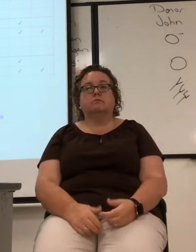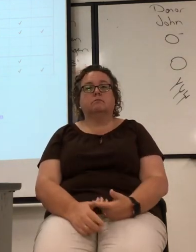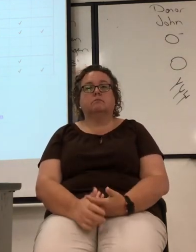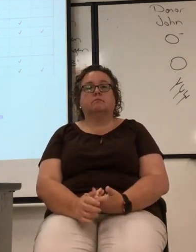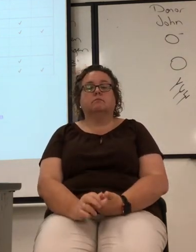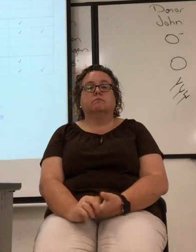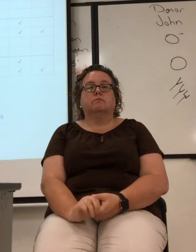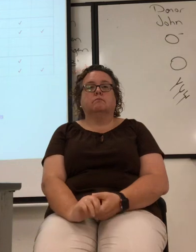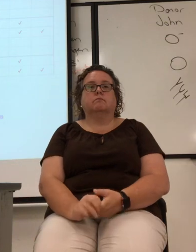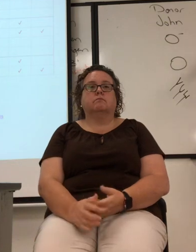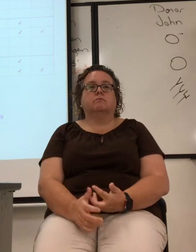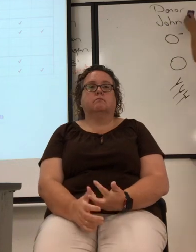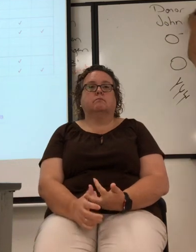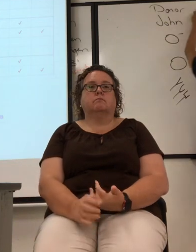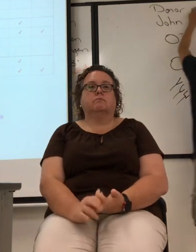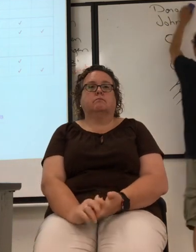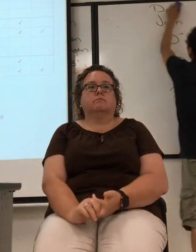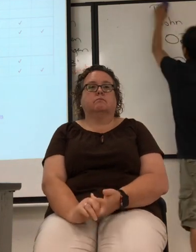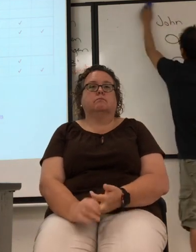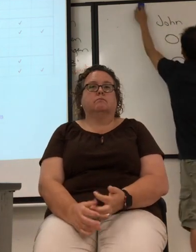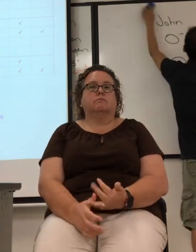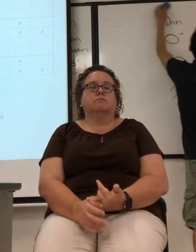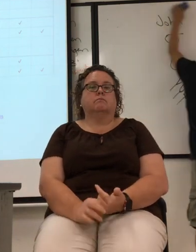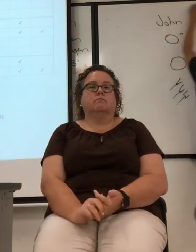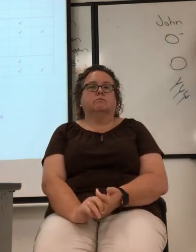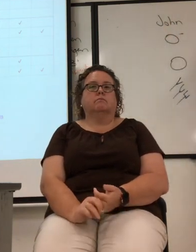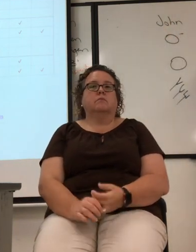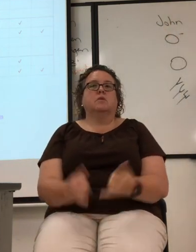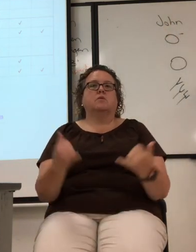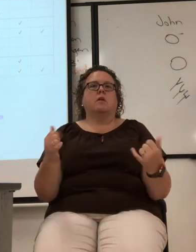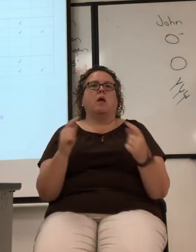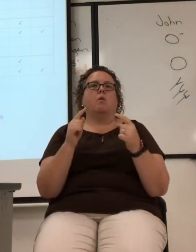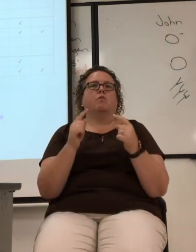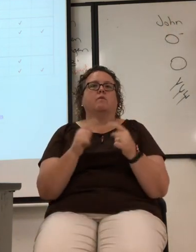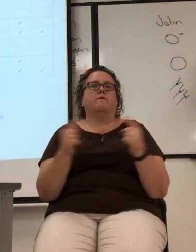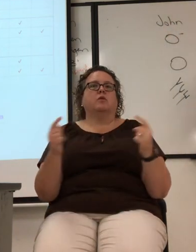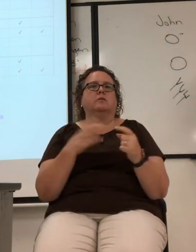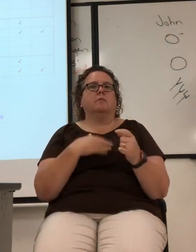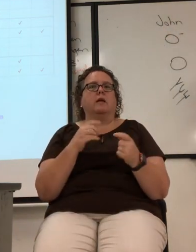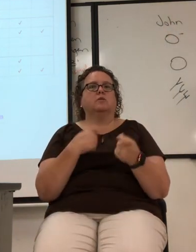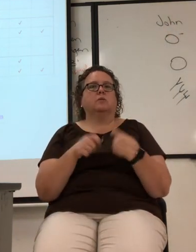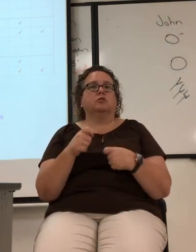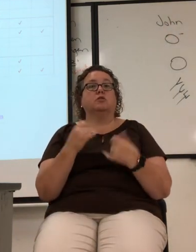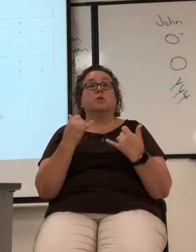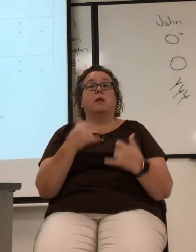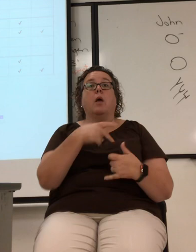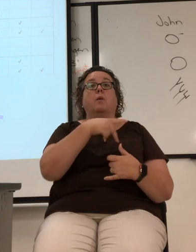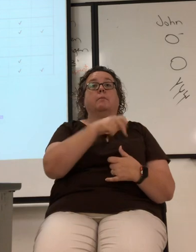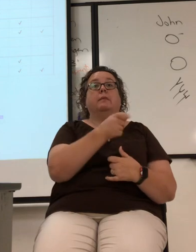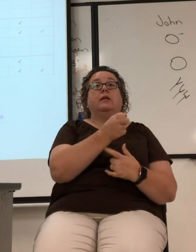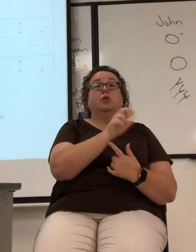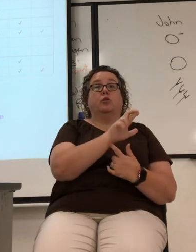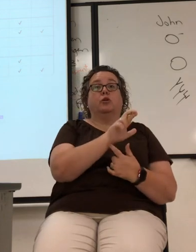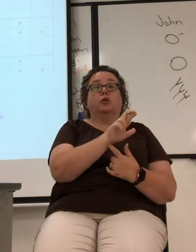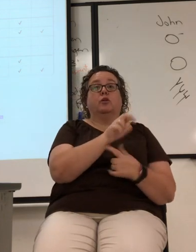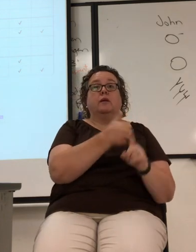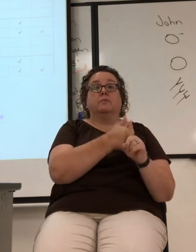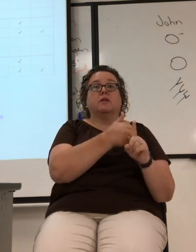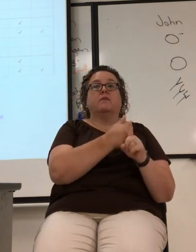So let's reverse my switch here to, let's make Peter the donor